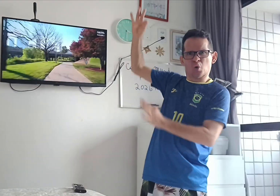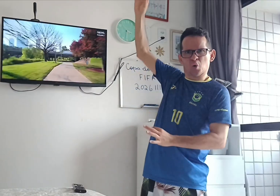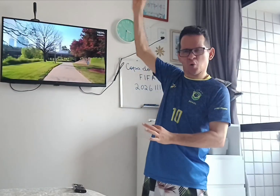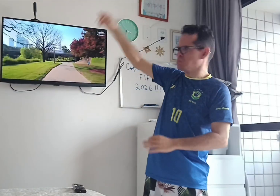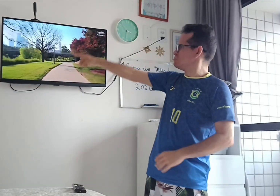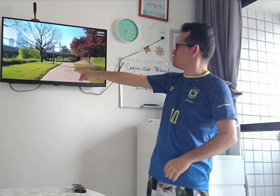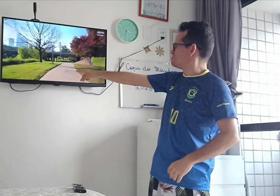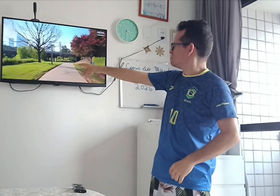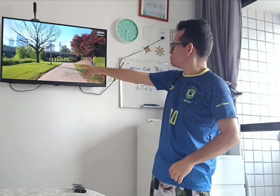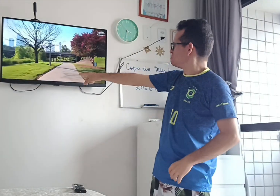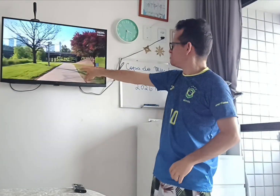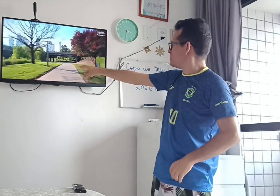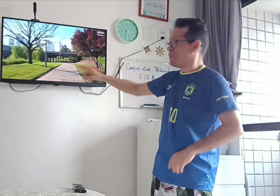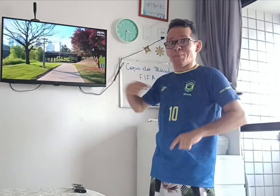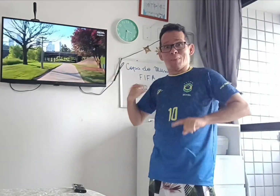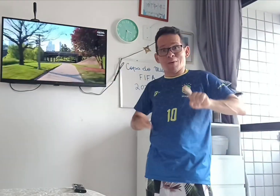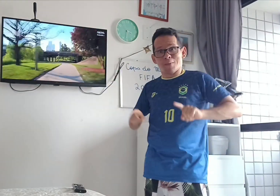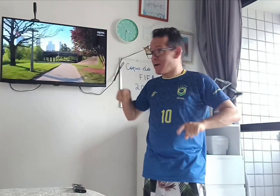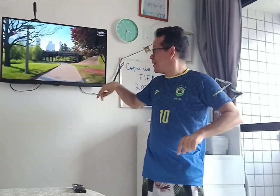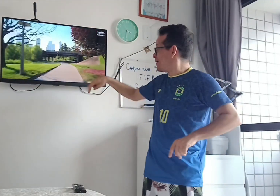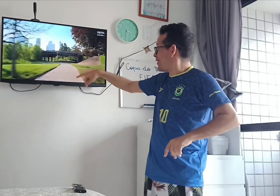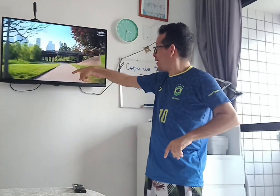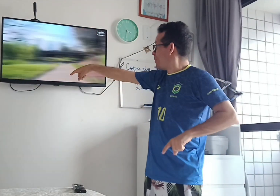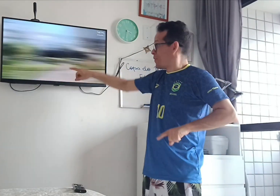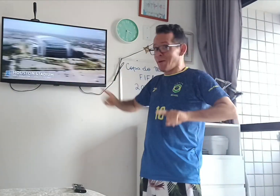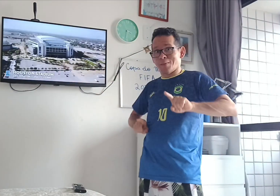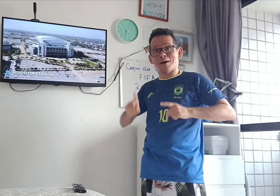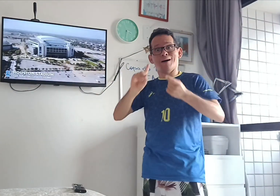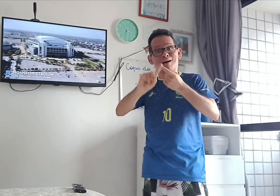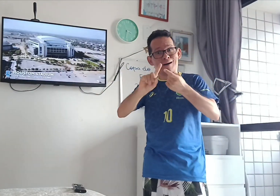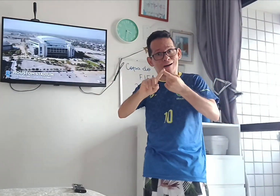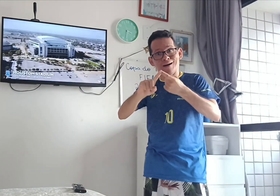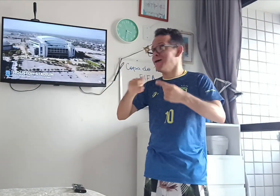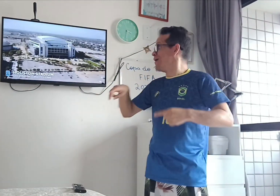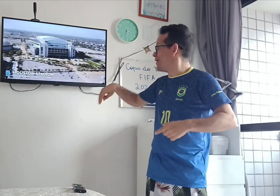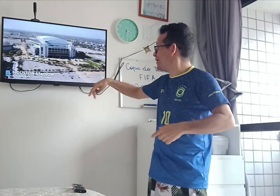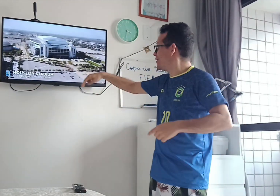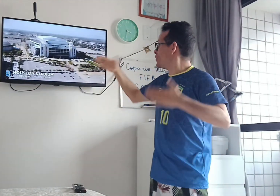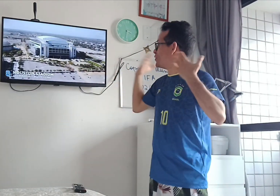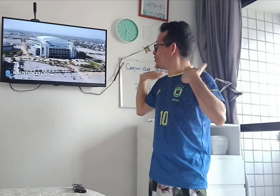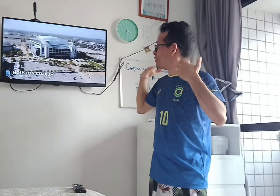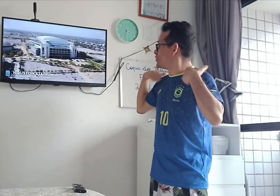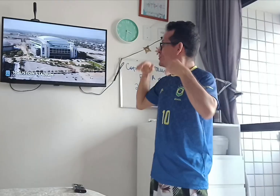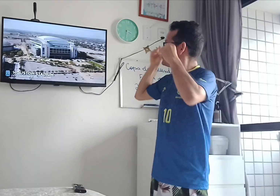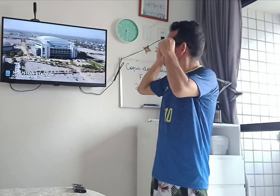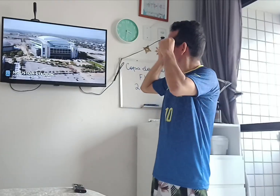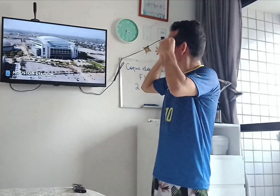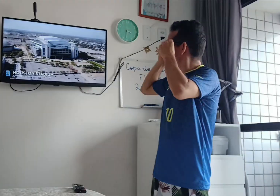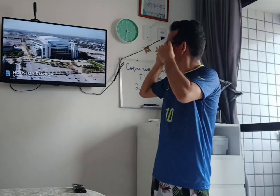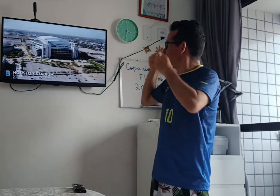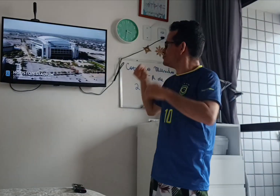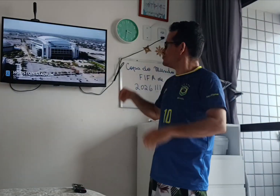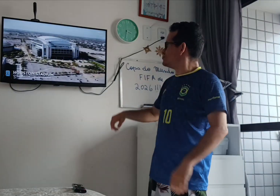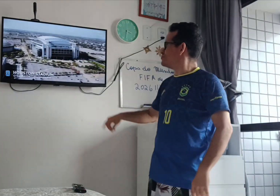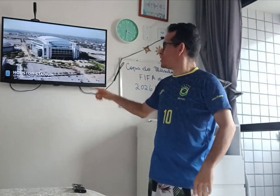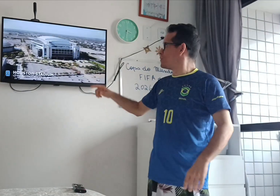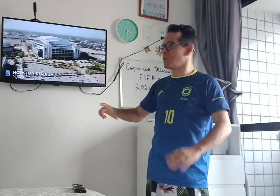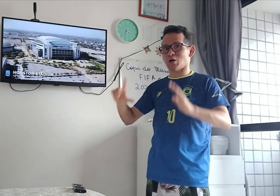and trademark southern hospitality. Houston Stadium, known commercially as NRG Stadium, features a natural grass